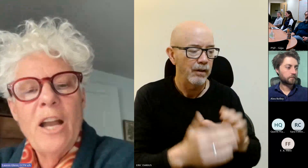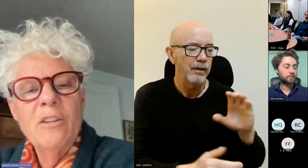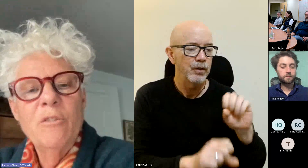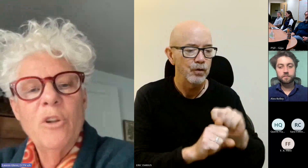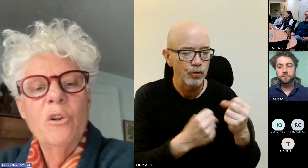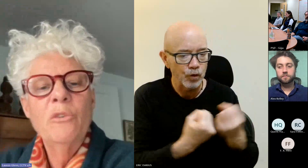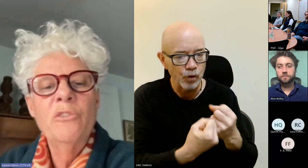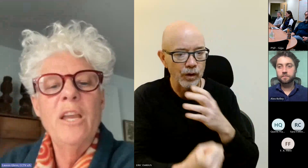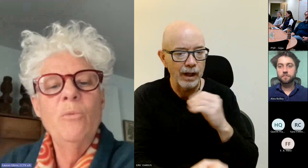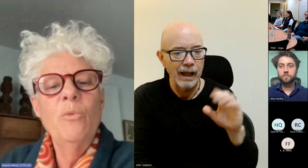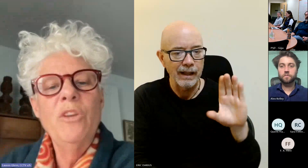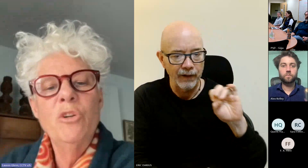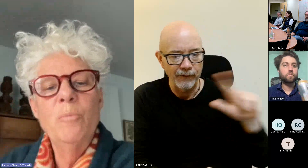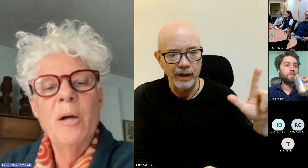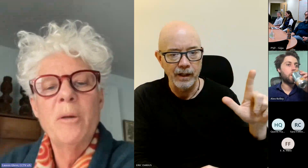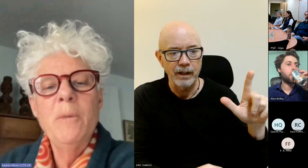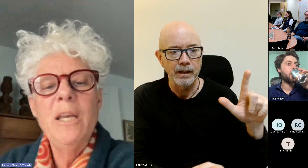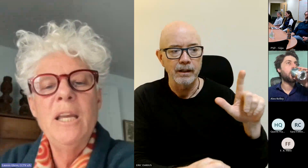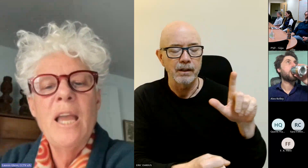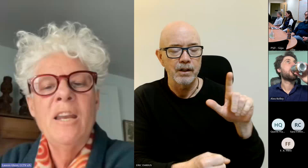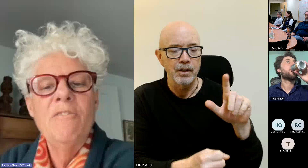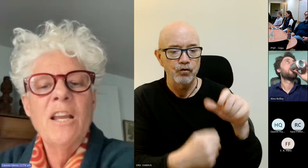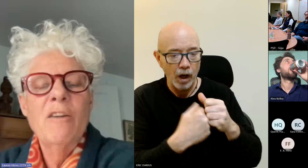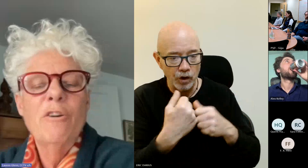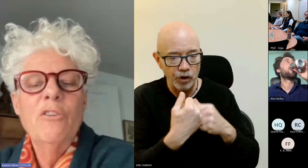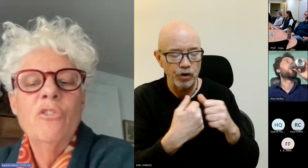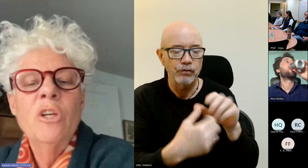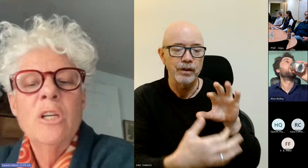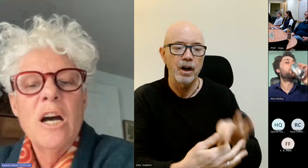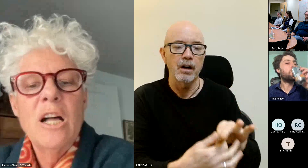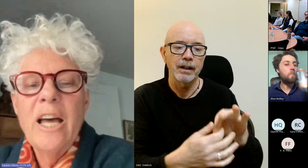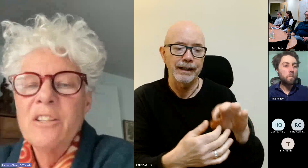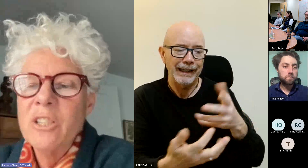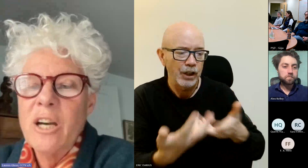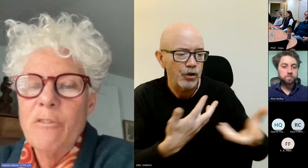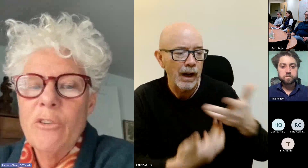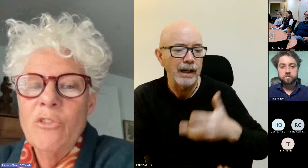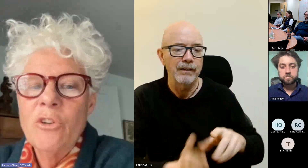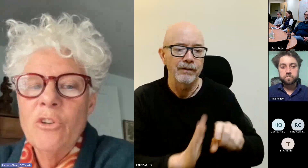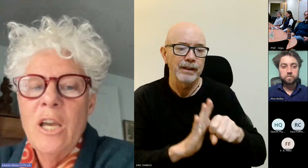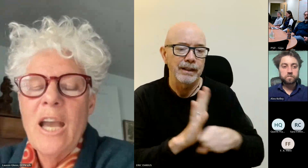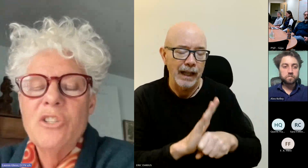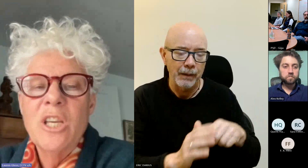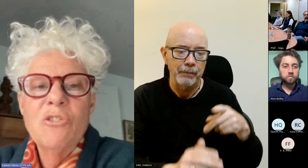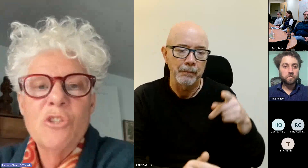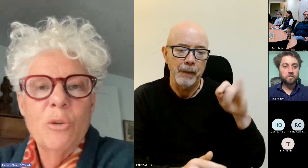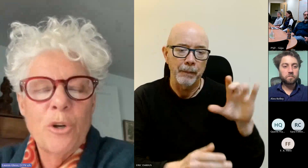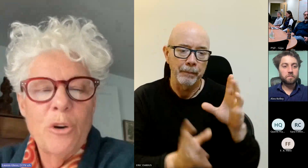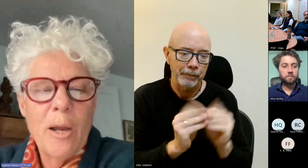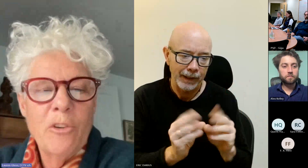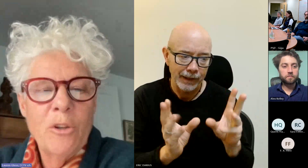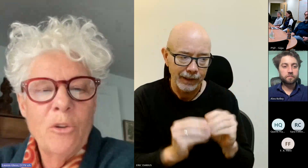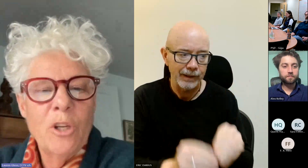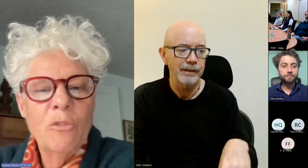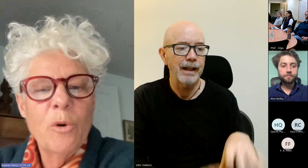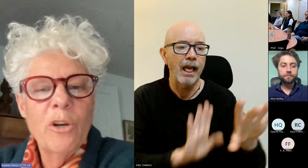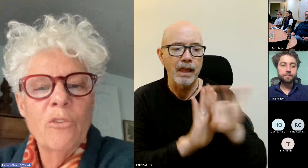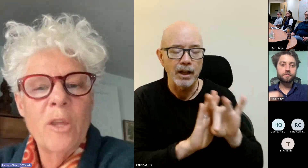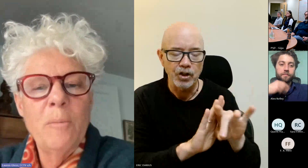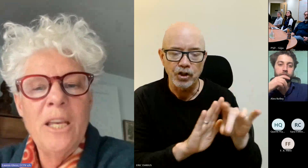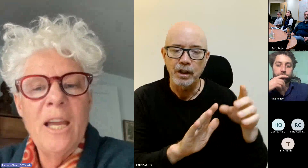from interactive local, state, regional public meeting and event coverage, election coverage, educational programs